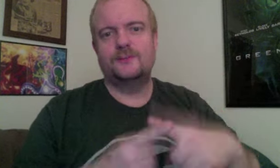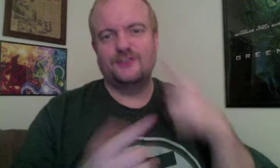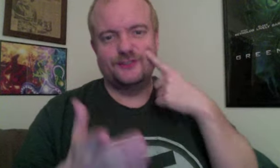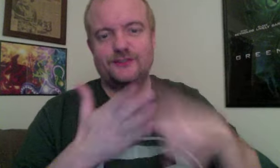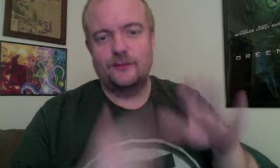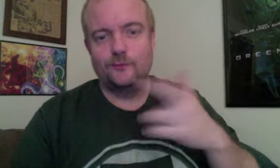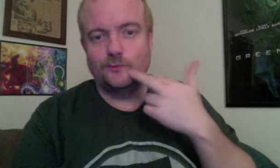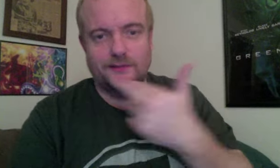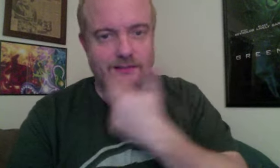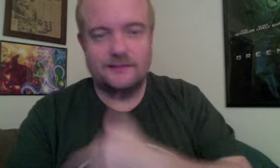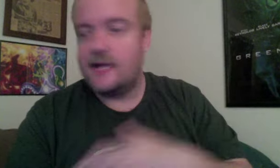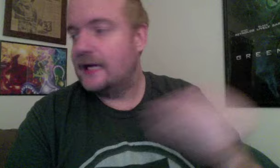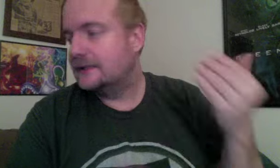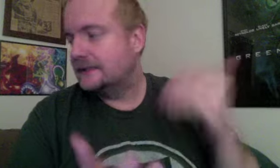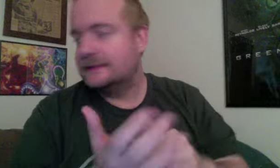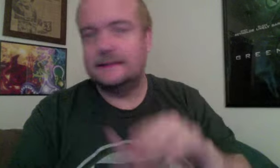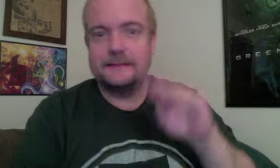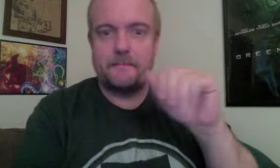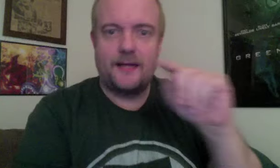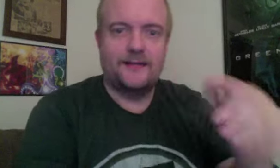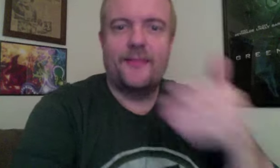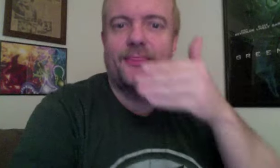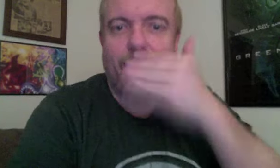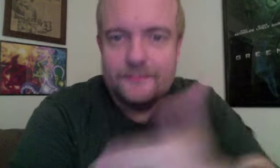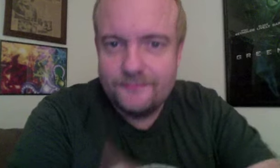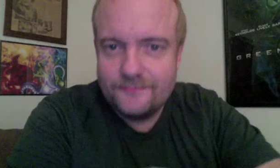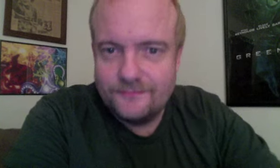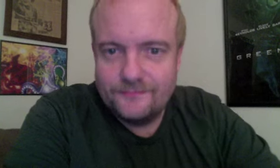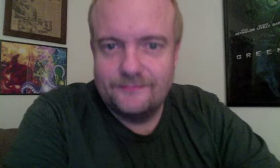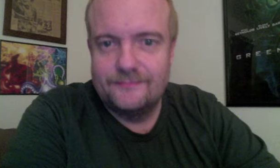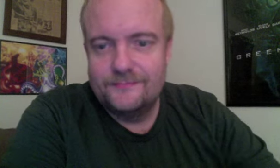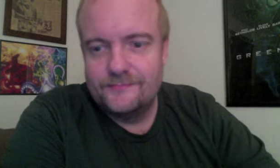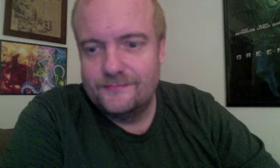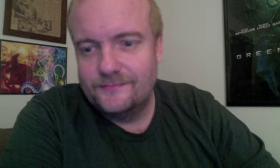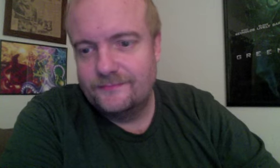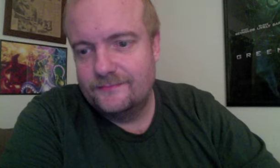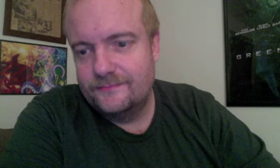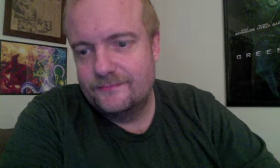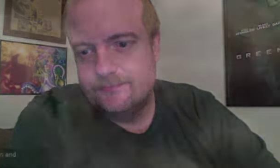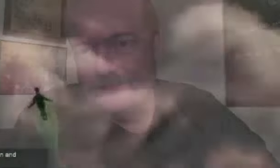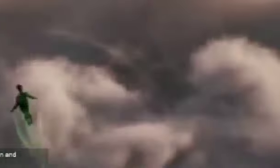$19.95. Have your credit card ready and call 1-800-659-6422. That's 1-800-659-6422.